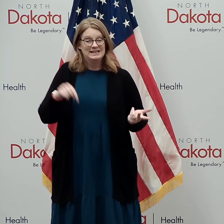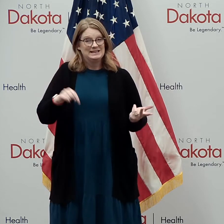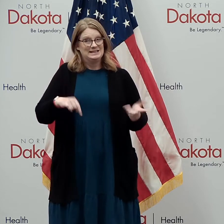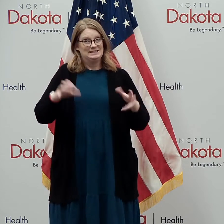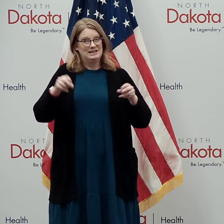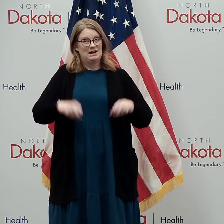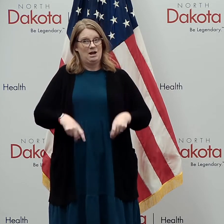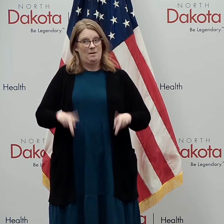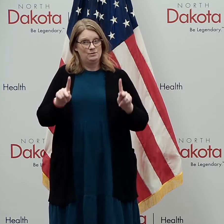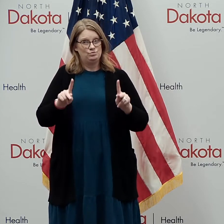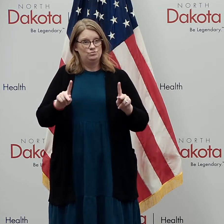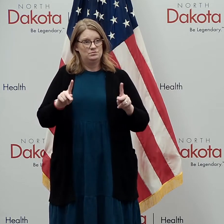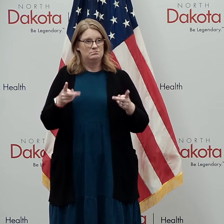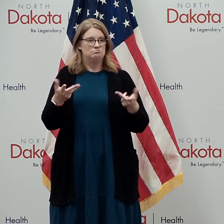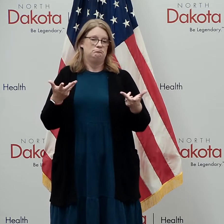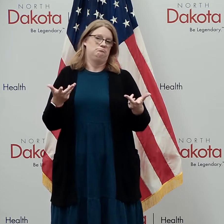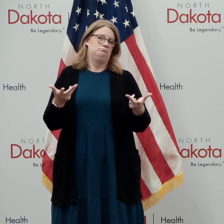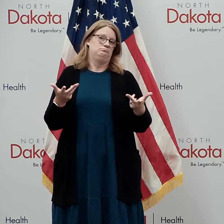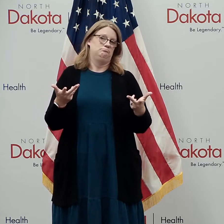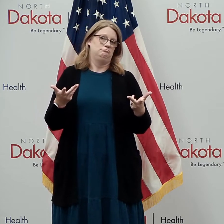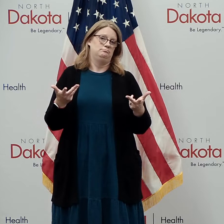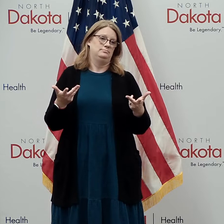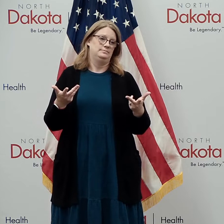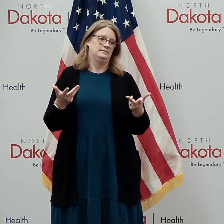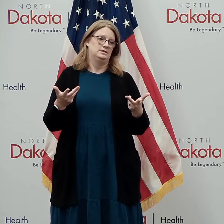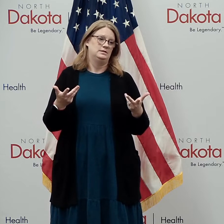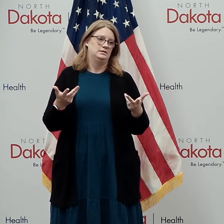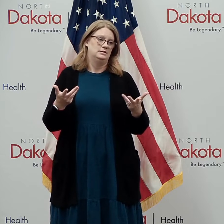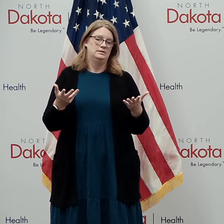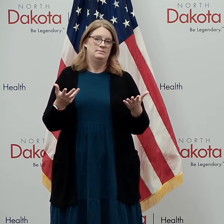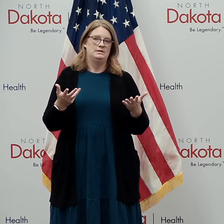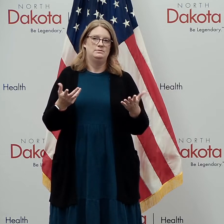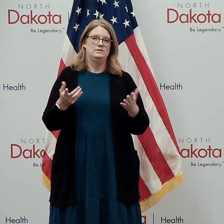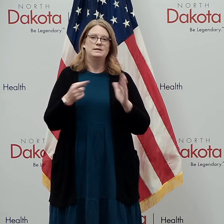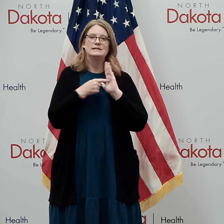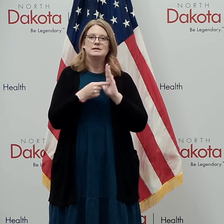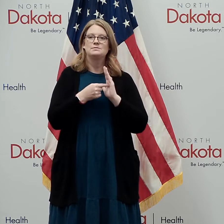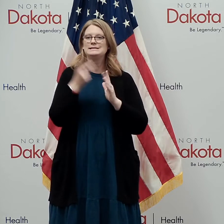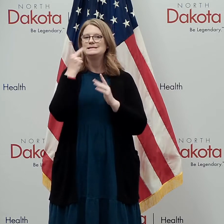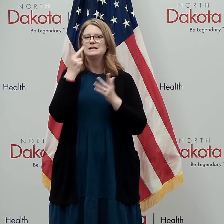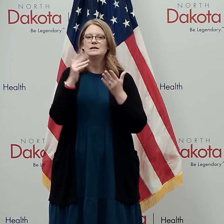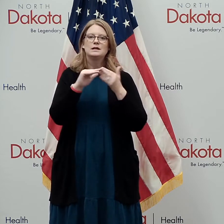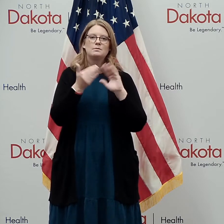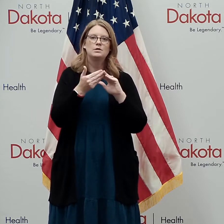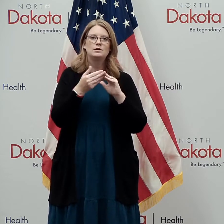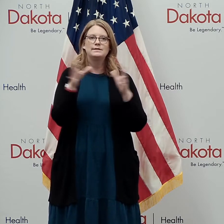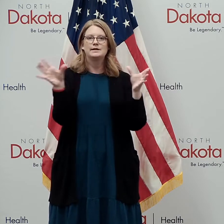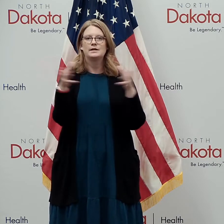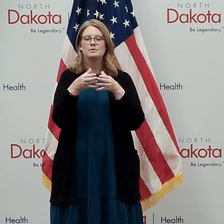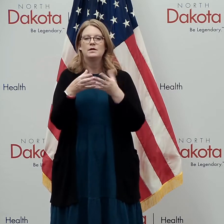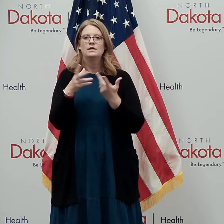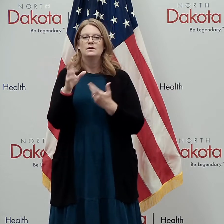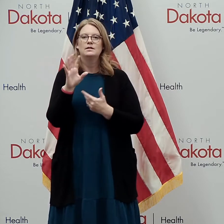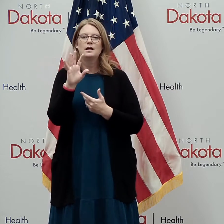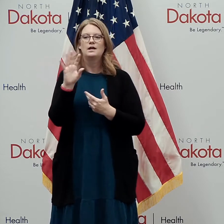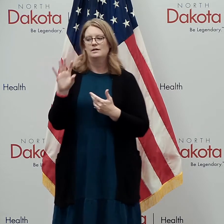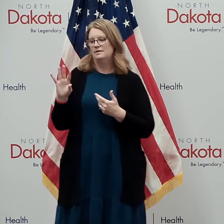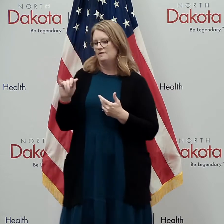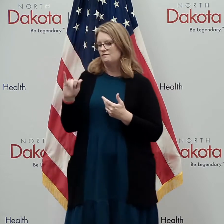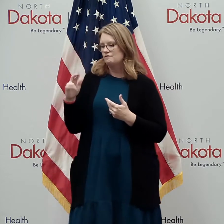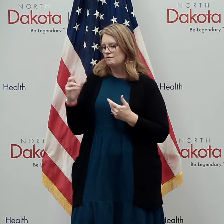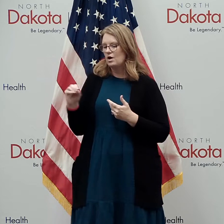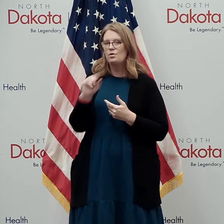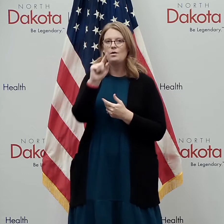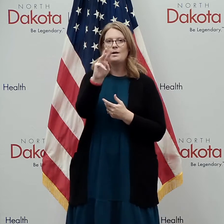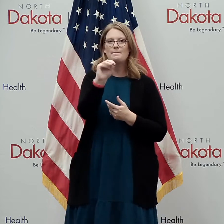opportunity. I guess, I mean, there's been examples where we've seen communities come together, whether it's in Minot or Fargo, where the entire community comes together